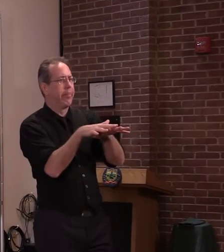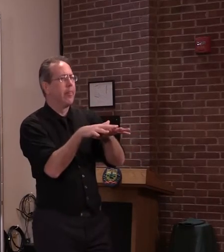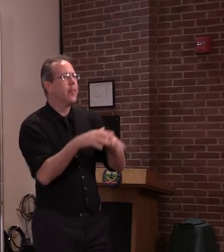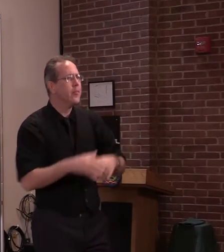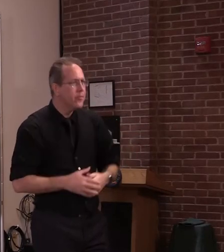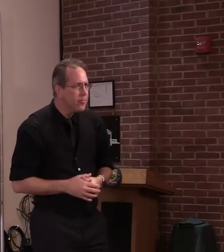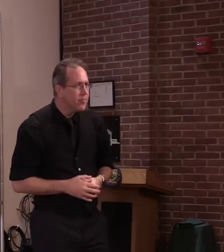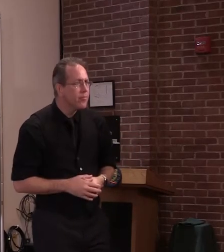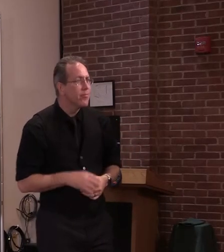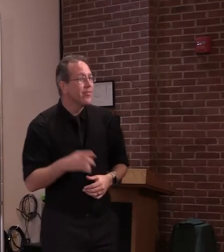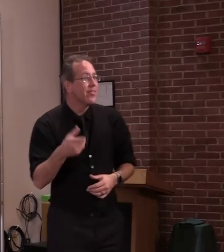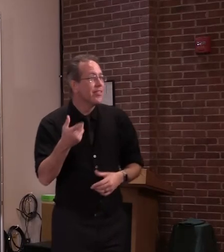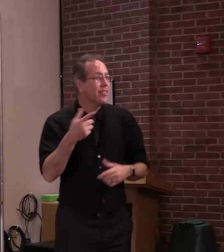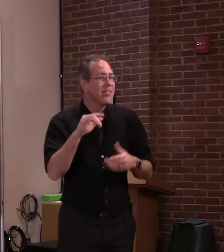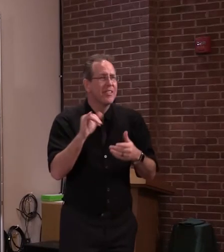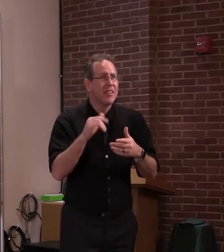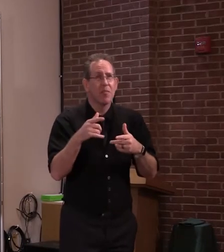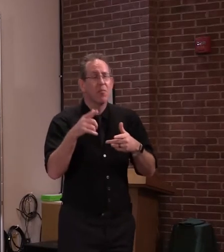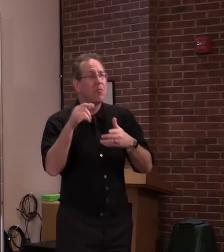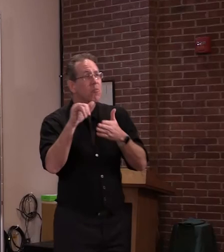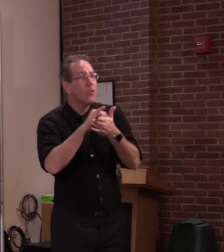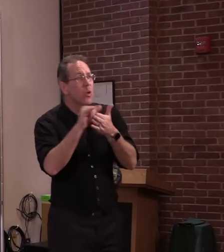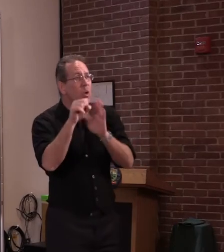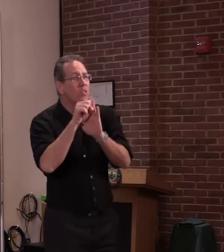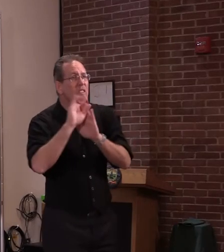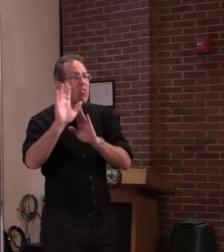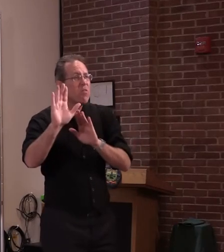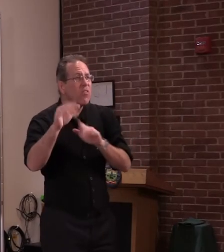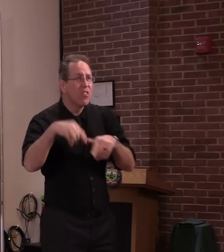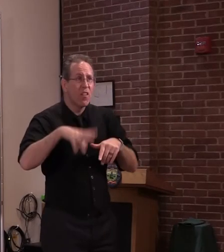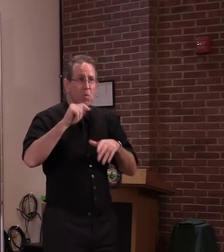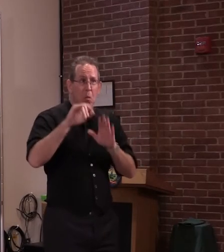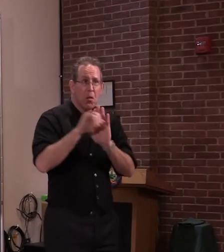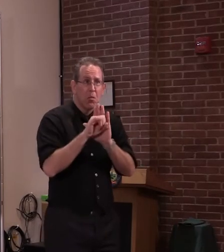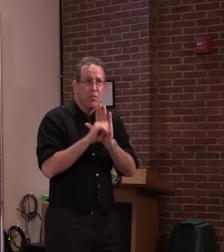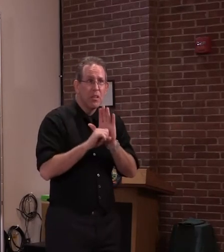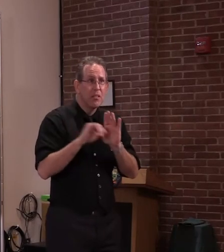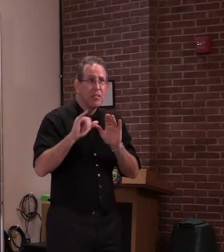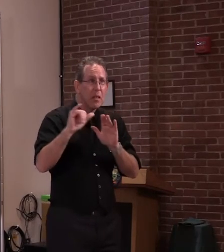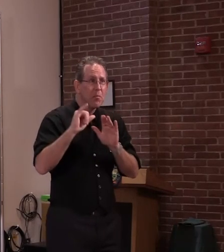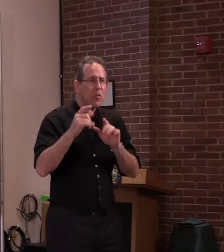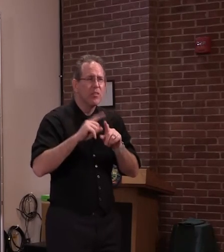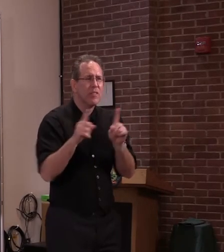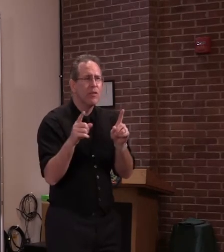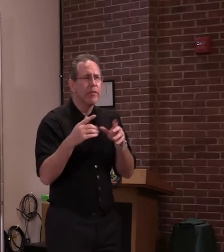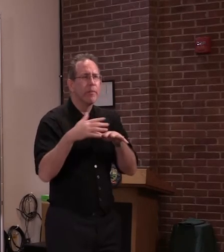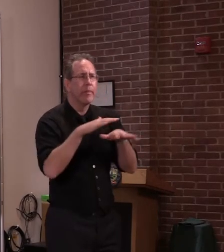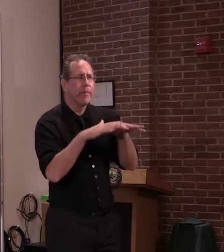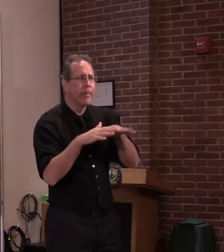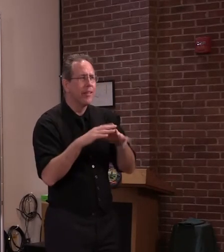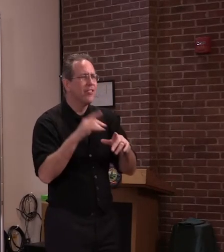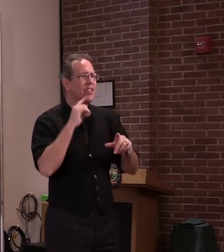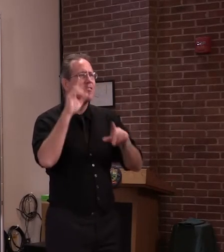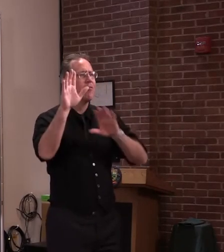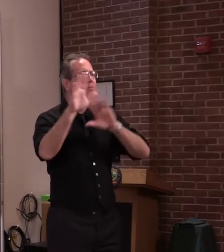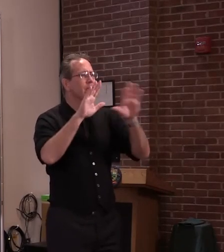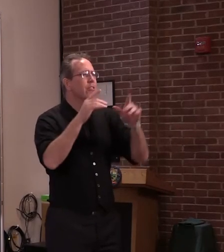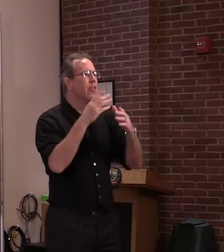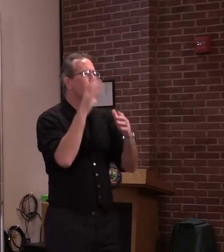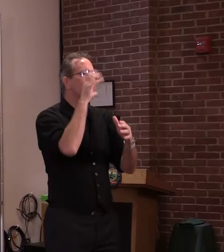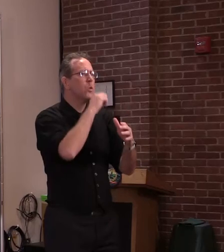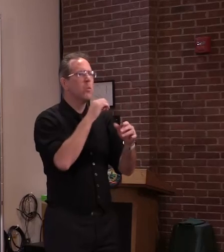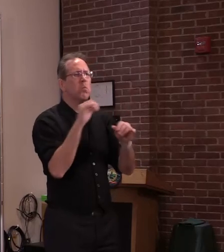than elsewhere, so numbers are being reported from elsewhere in the country. We would probably be in line with those.